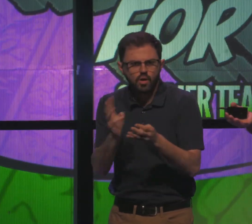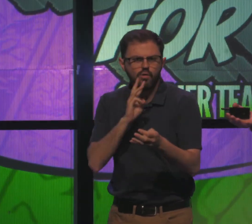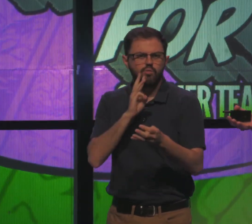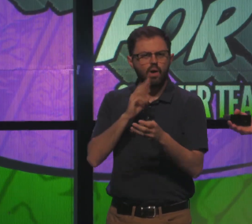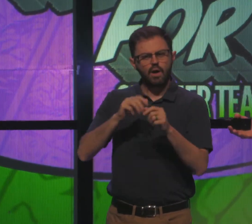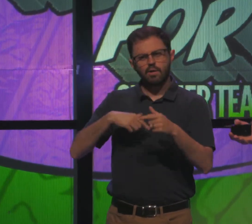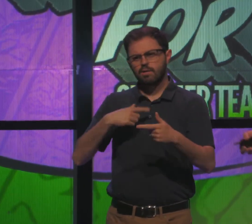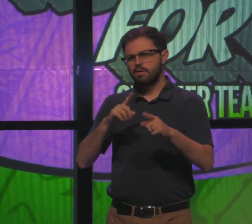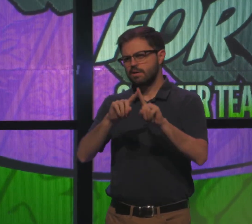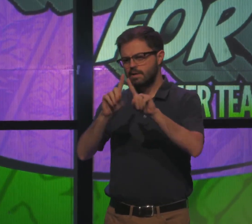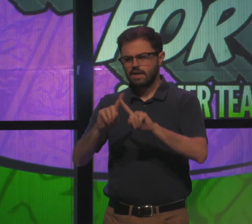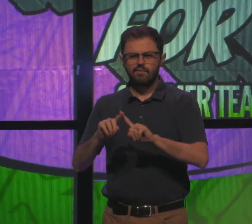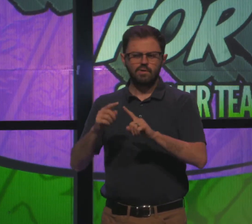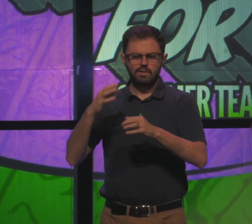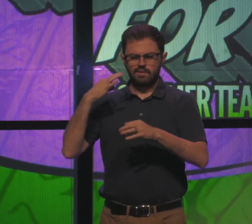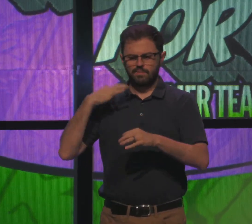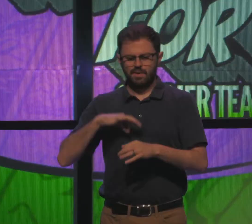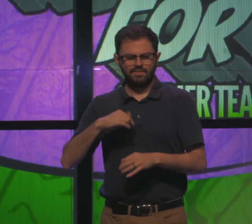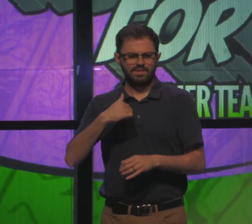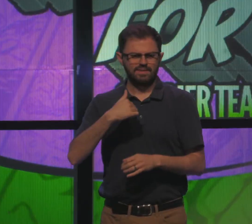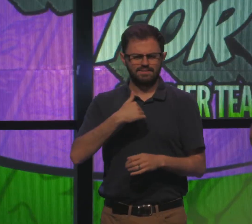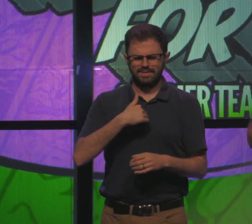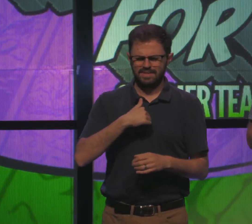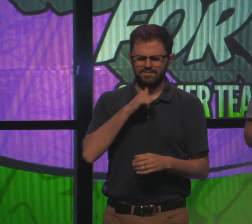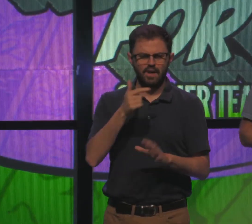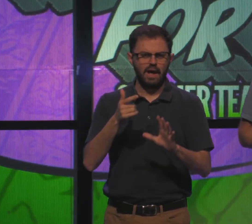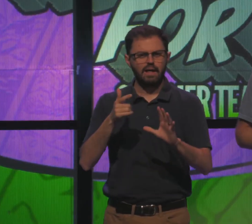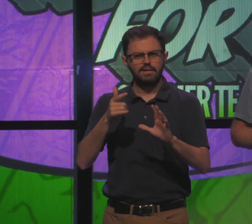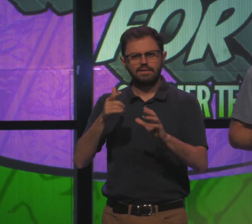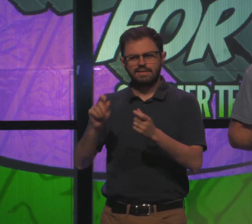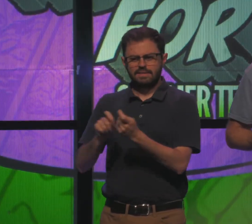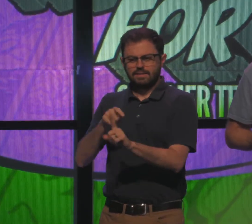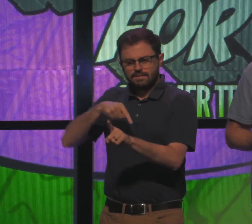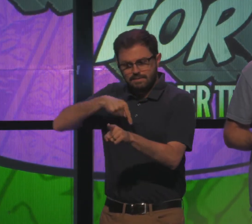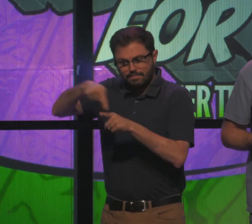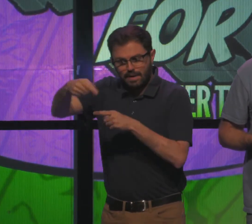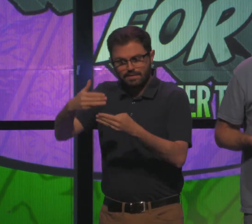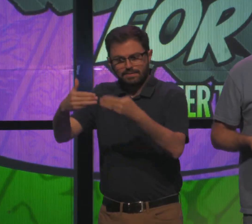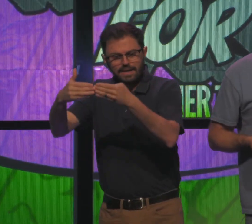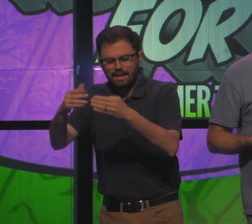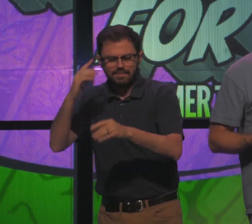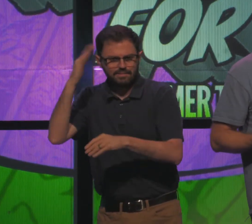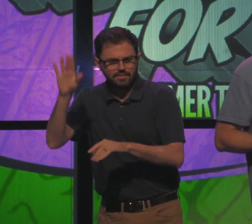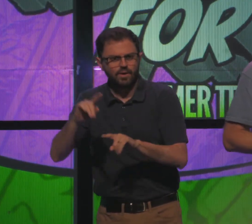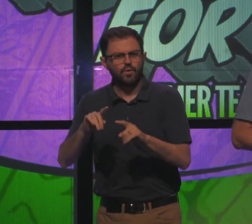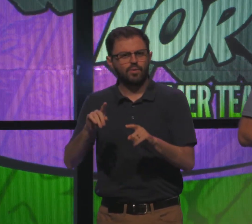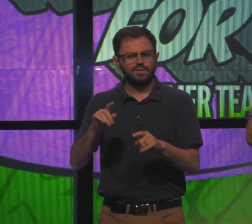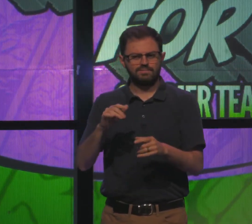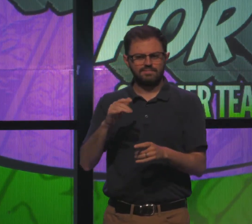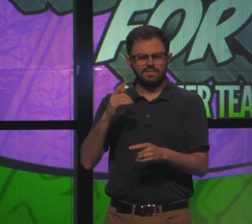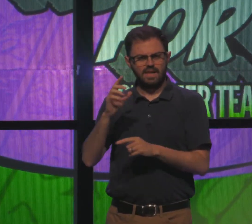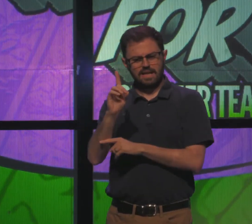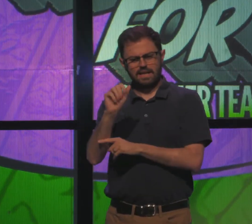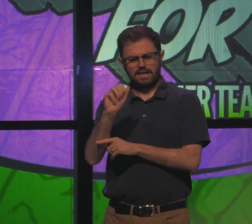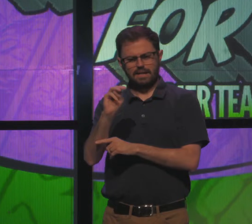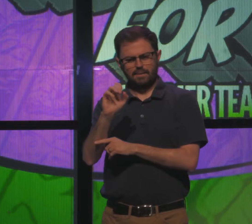don't... That kind of sounded like I was swearing, but I wasn't there. You'll know when I swear, okay?